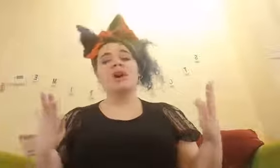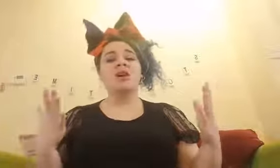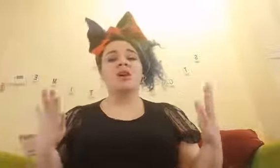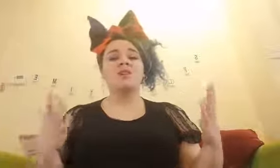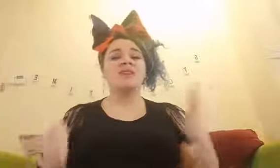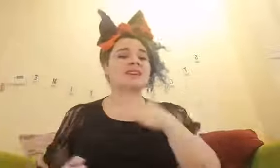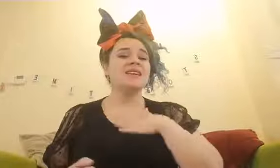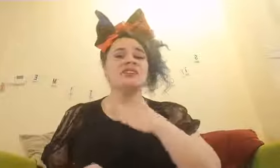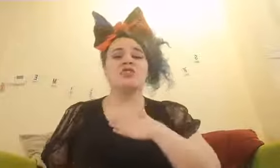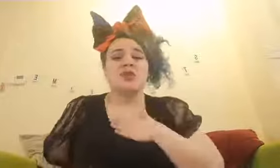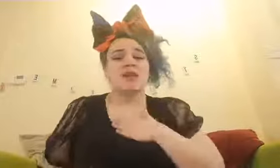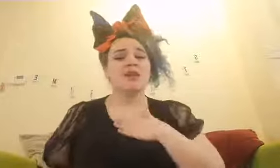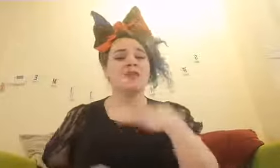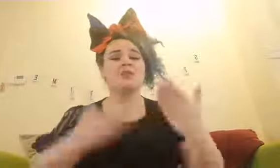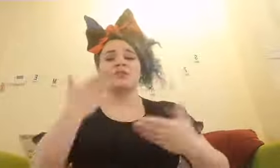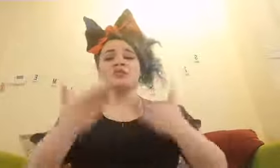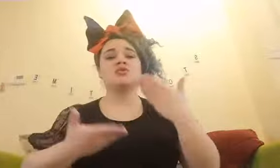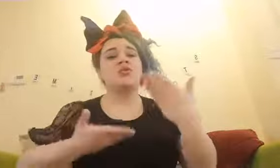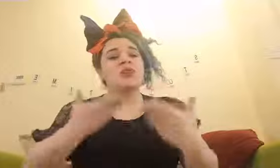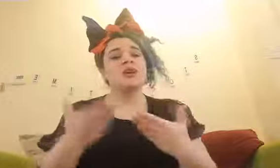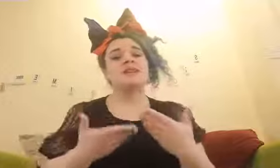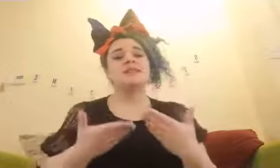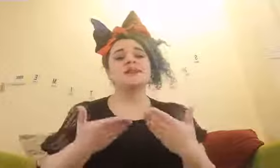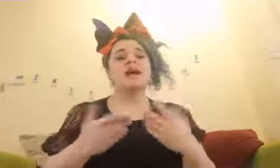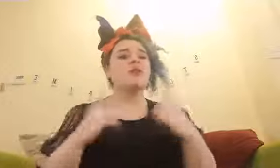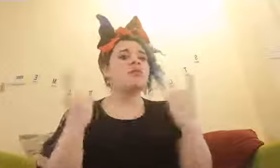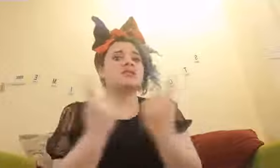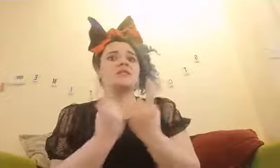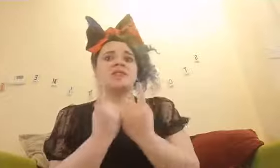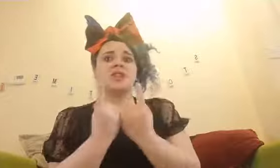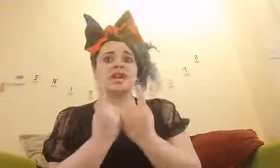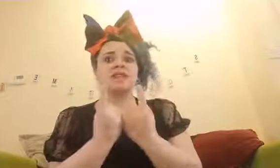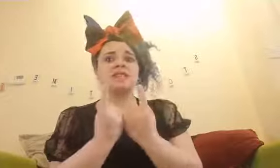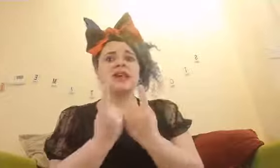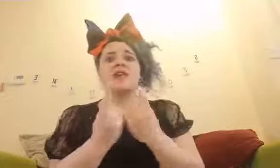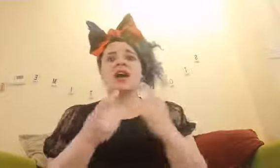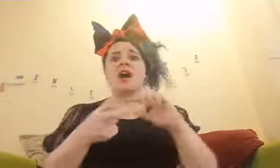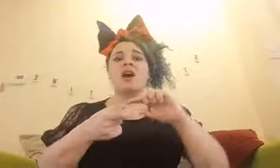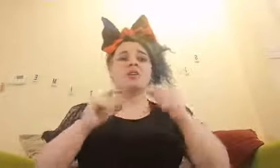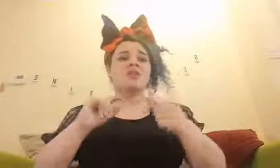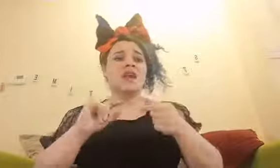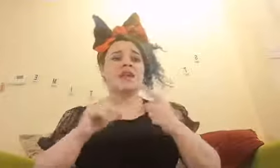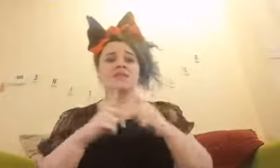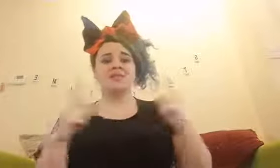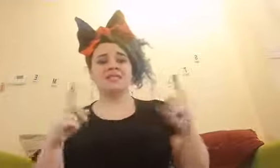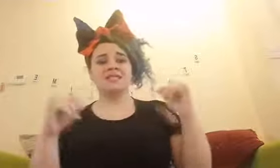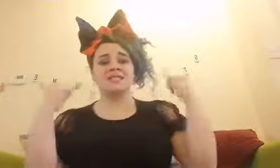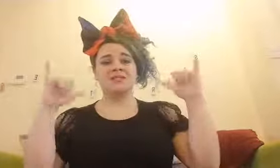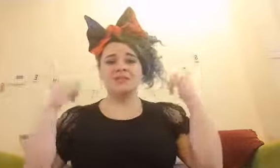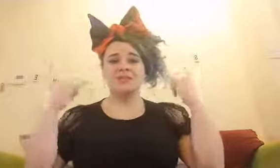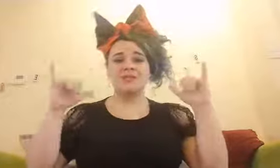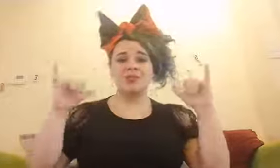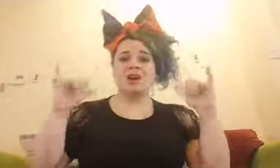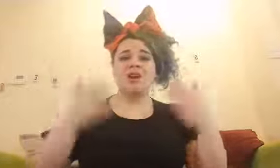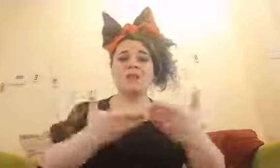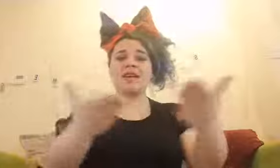If you are really enjoying all of the stories and all the different things that Creative Distance Festival are bringing